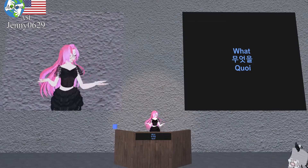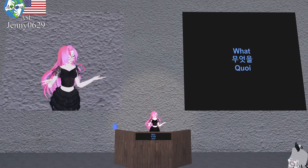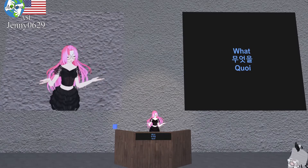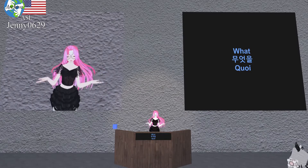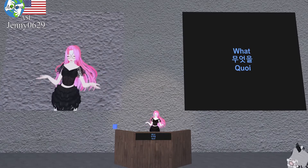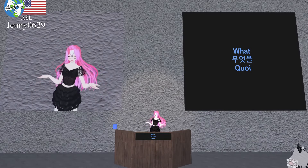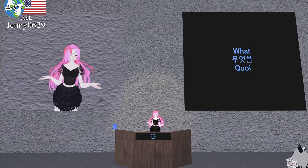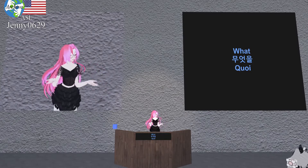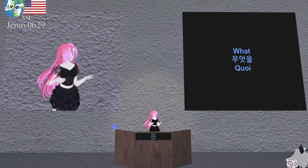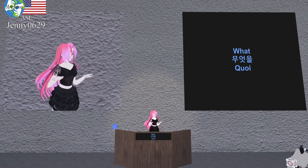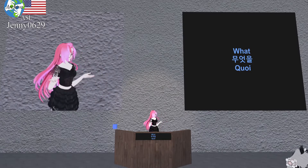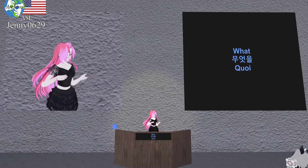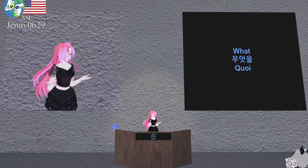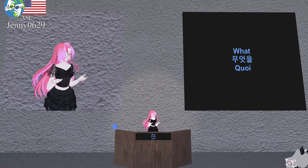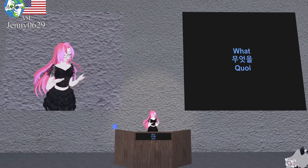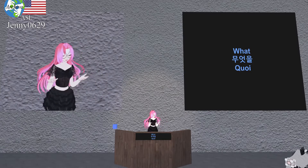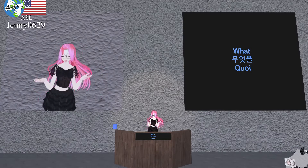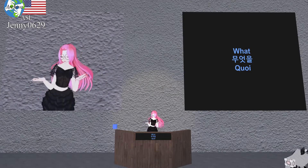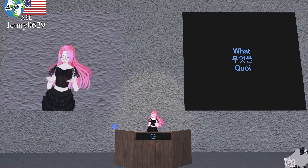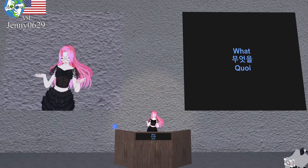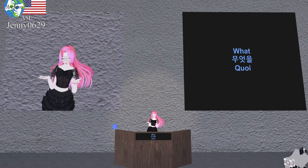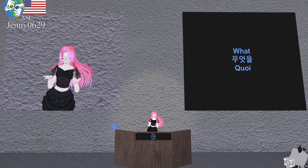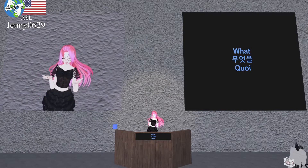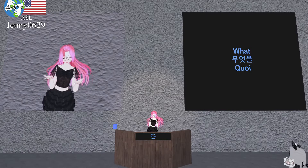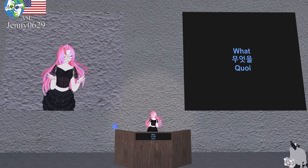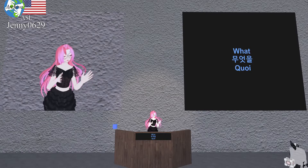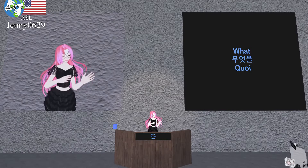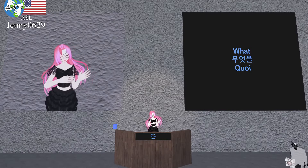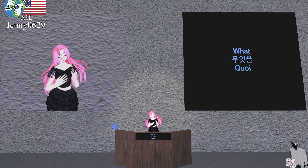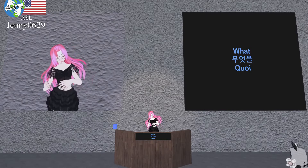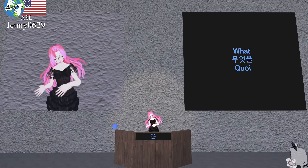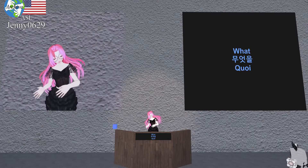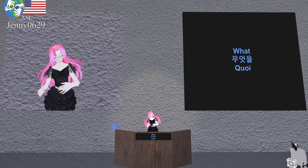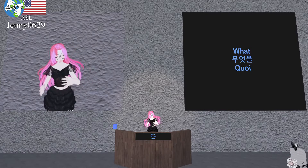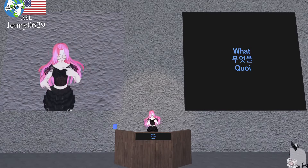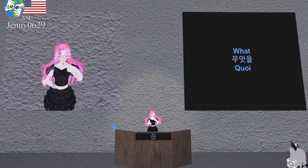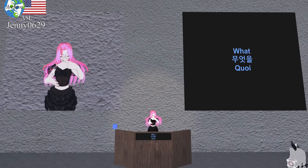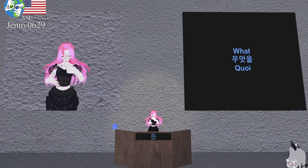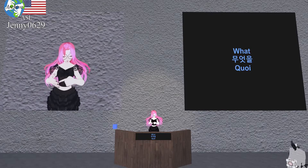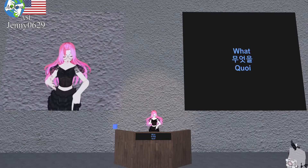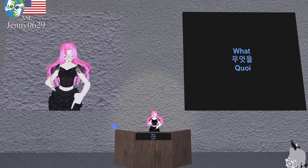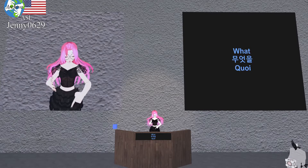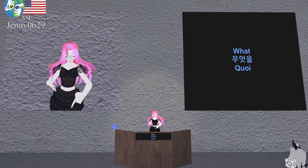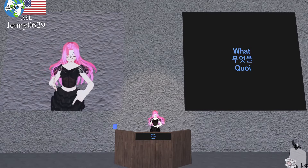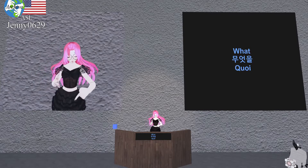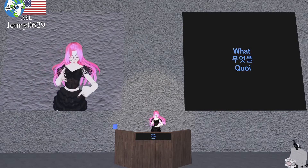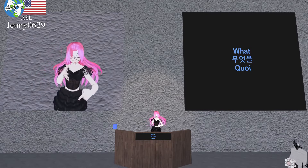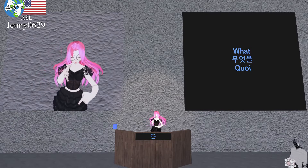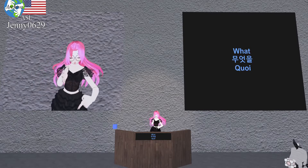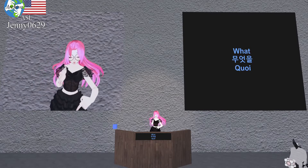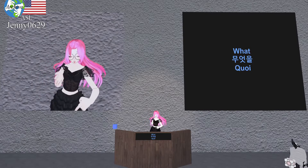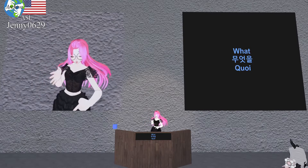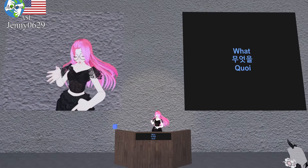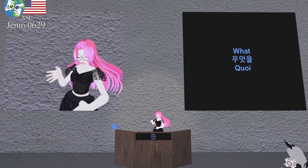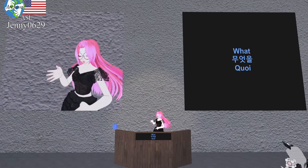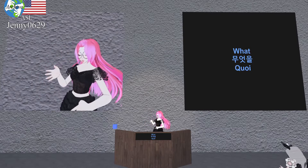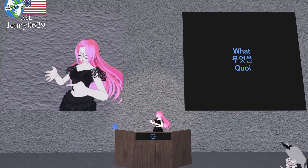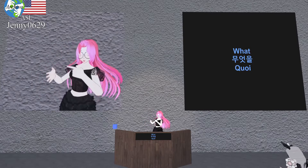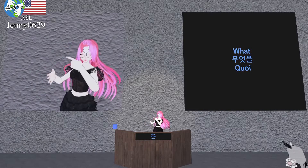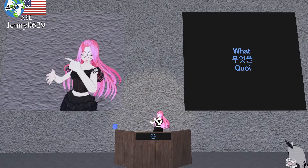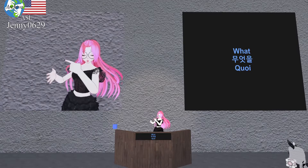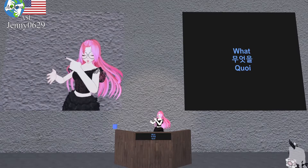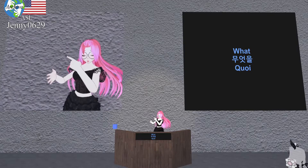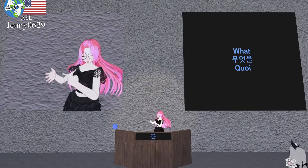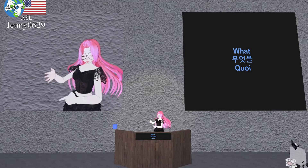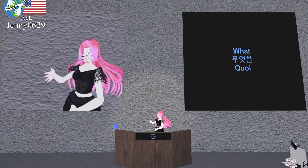something, you're like, what? Huh? Kind of looking around, shake those hands. And the other version is what? You're going to have one open